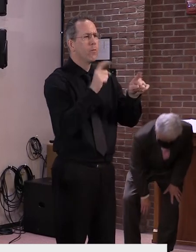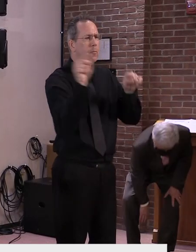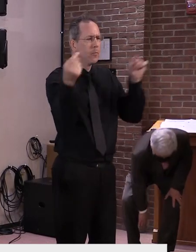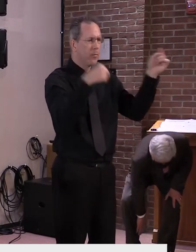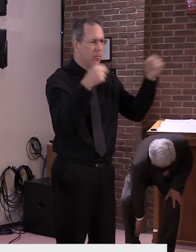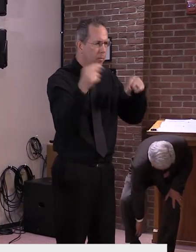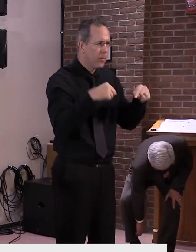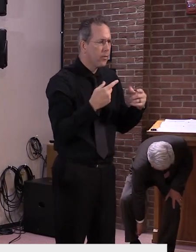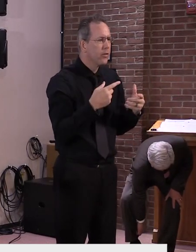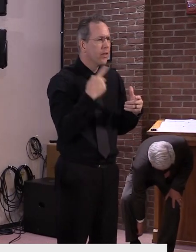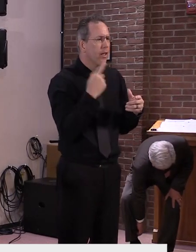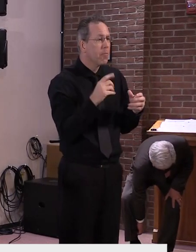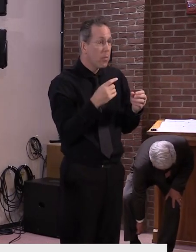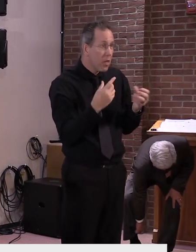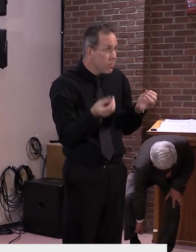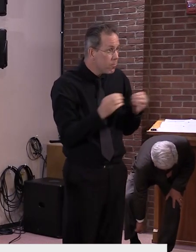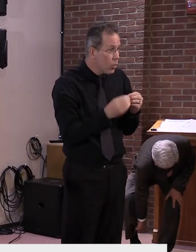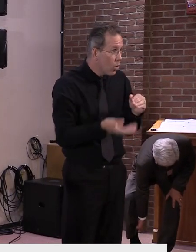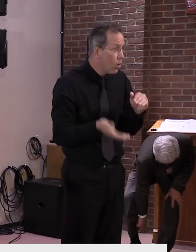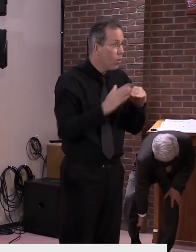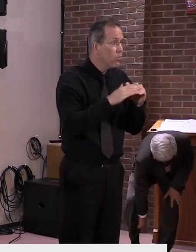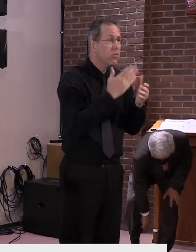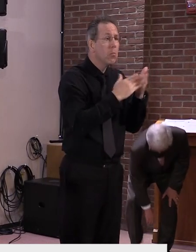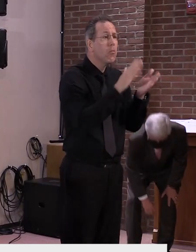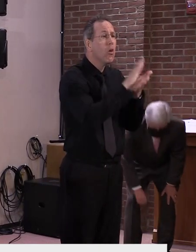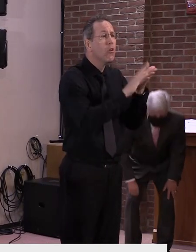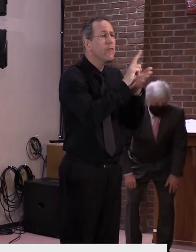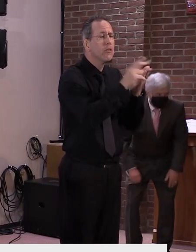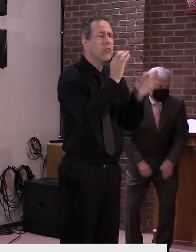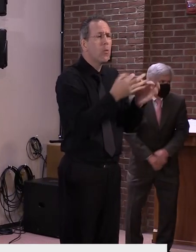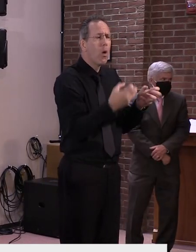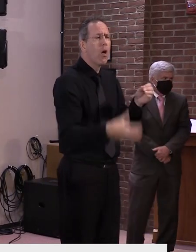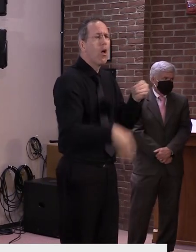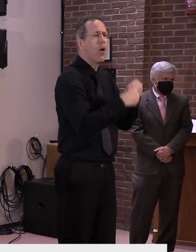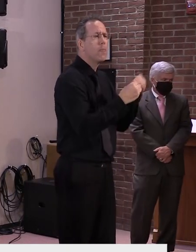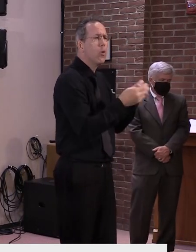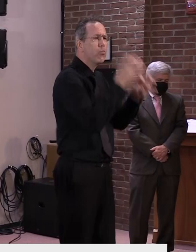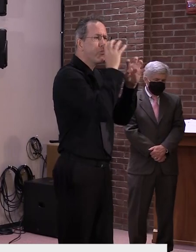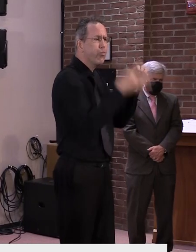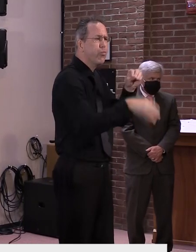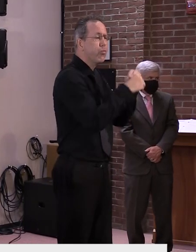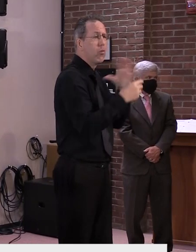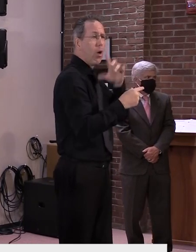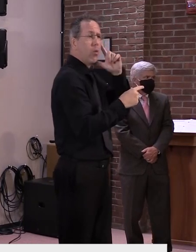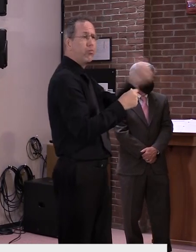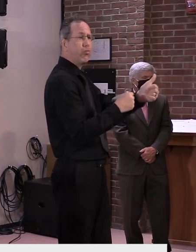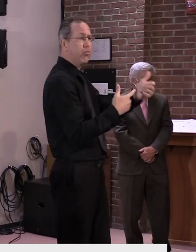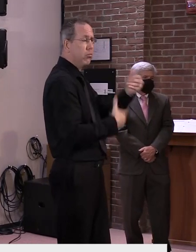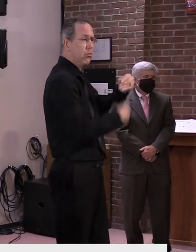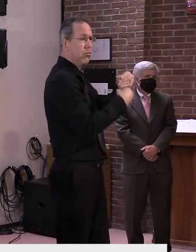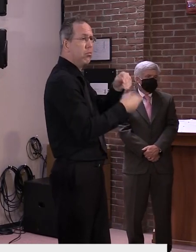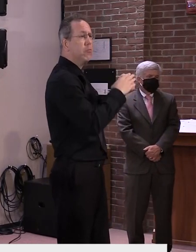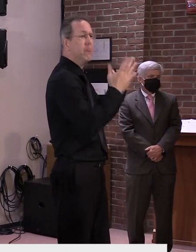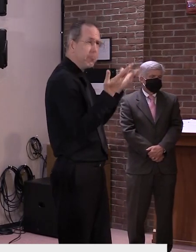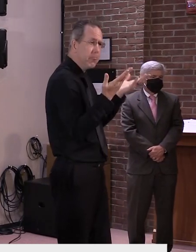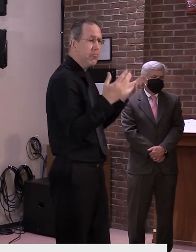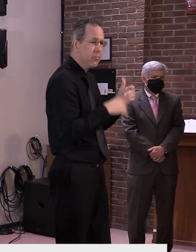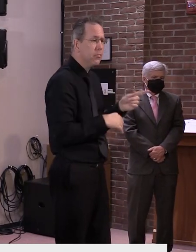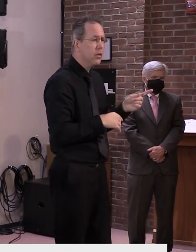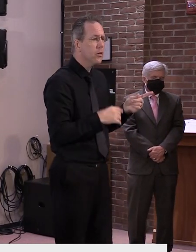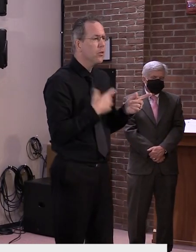we have established, but more than happy to share that with you, that plan with you, if it's helpful. Oh,